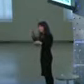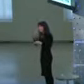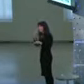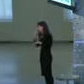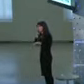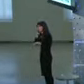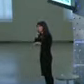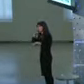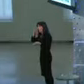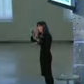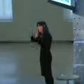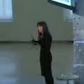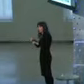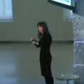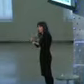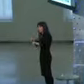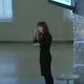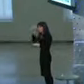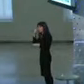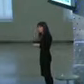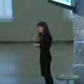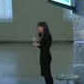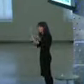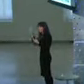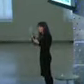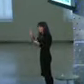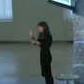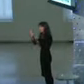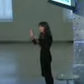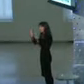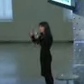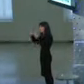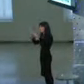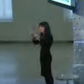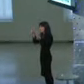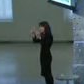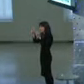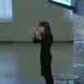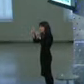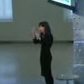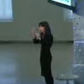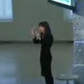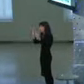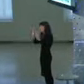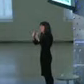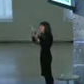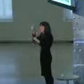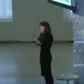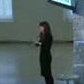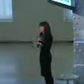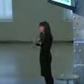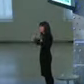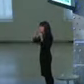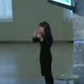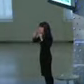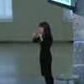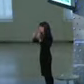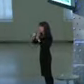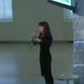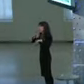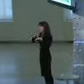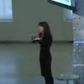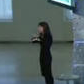the framing that's happening, there's the sound design, there's the acting. All of these will be communicating a whole lot.